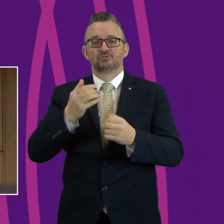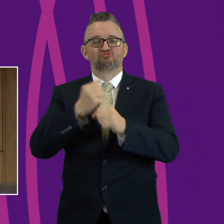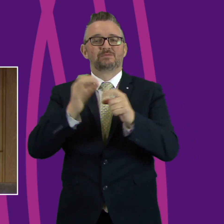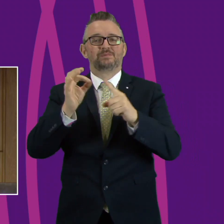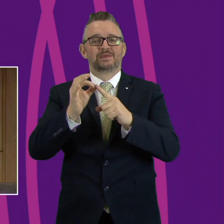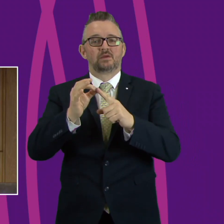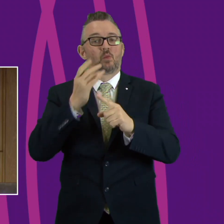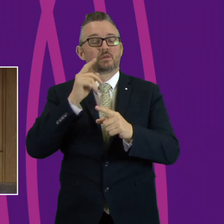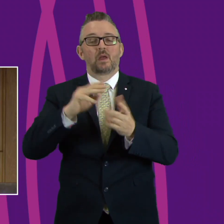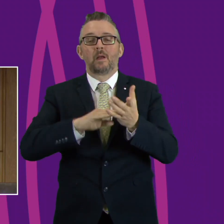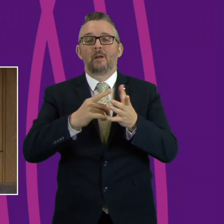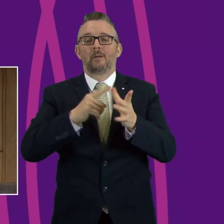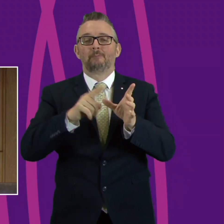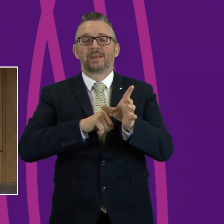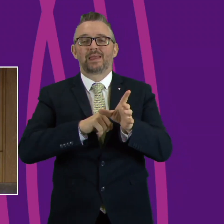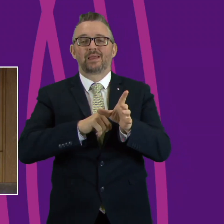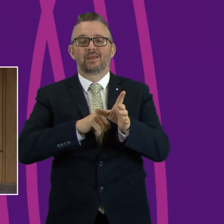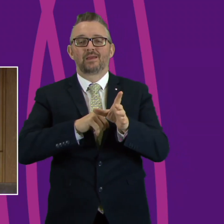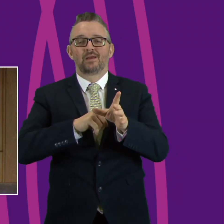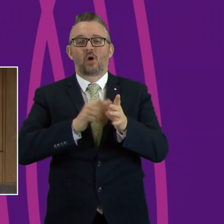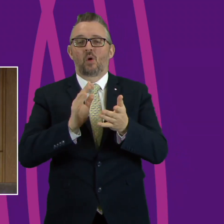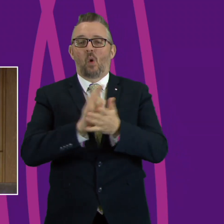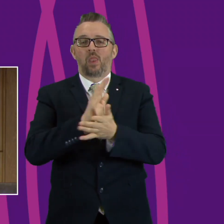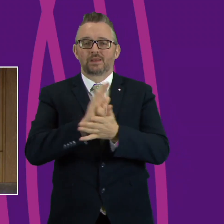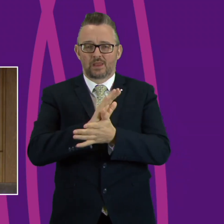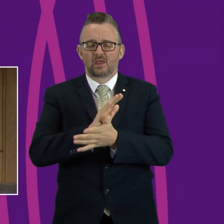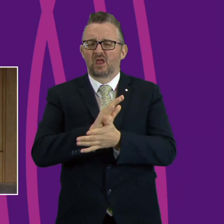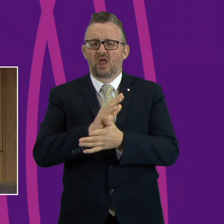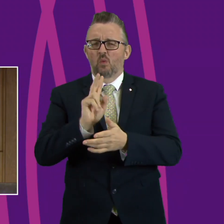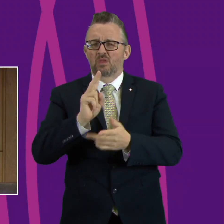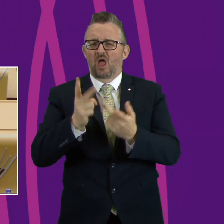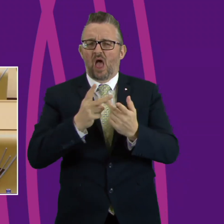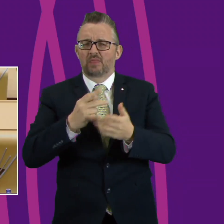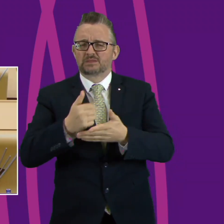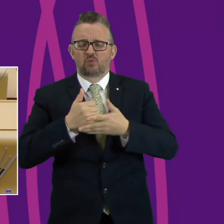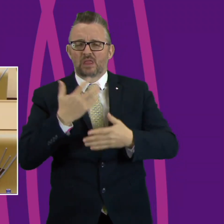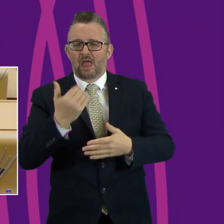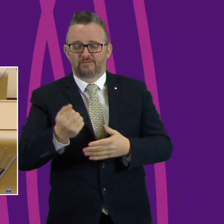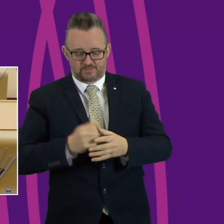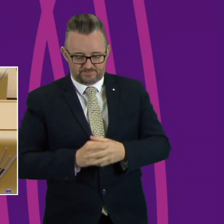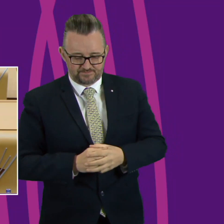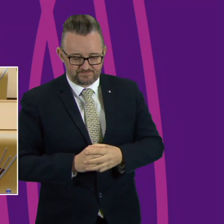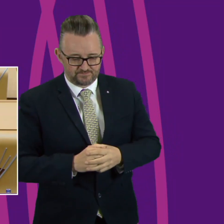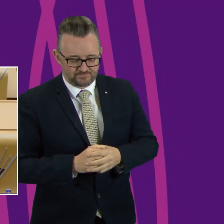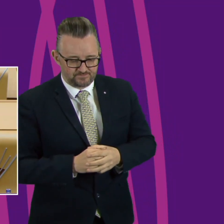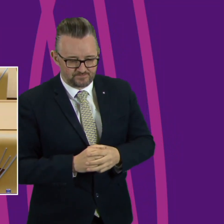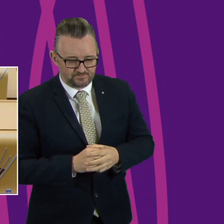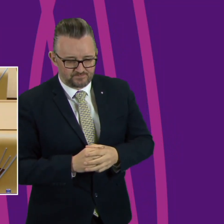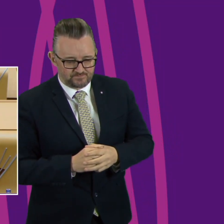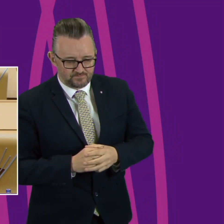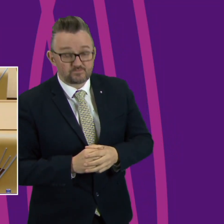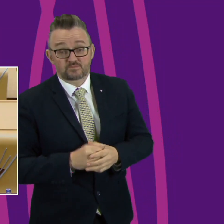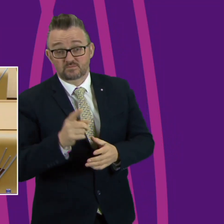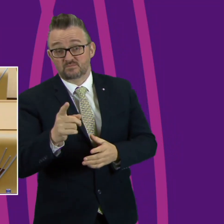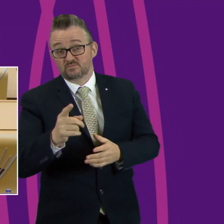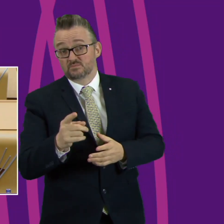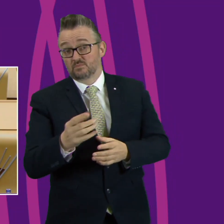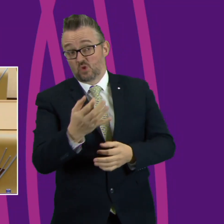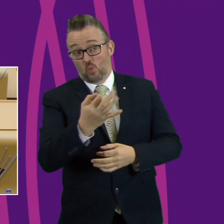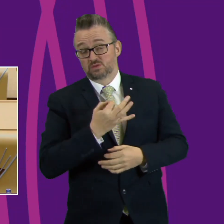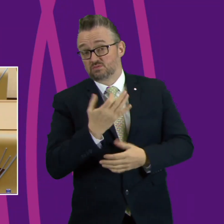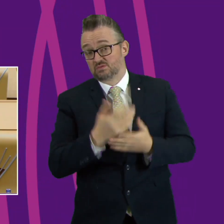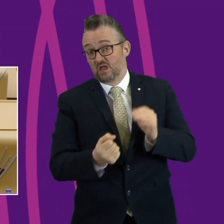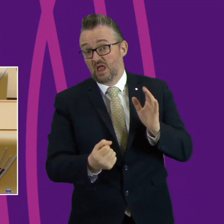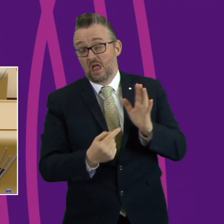what support is currently being made available to them? Cabinet Secretary. Thank you very much. This is an important question. As